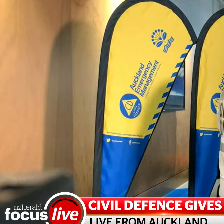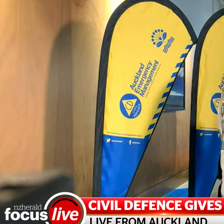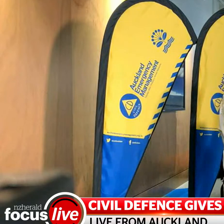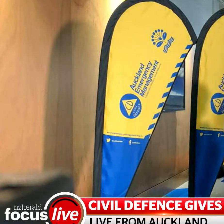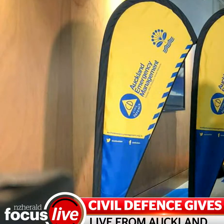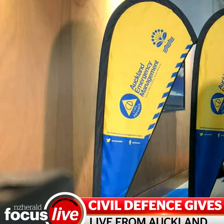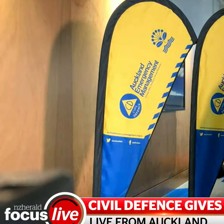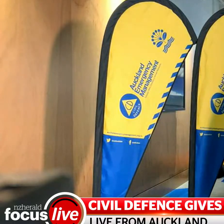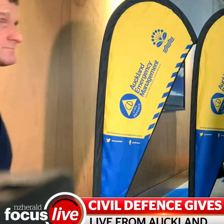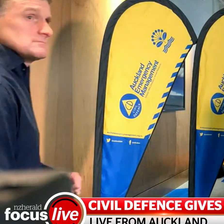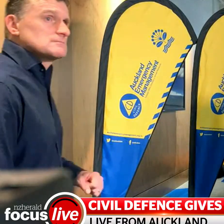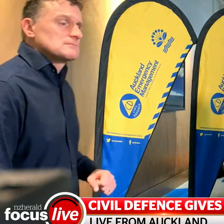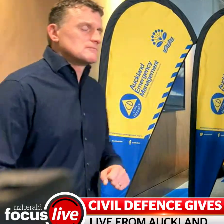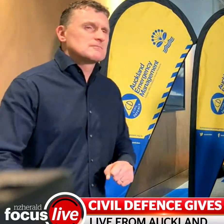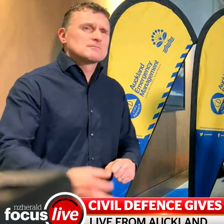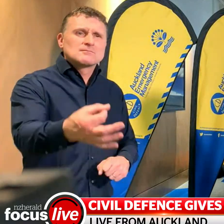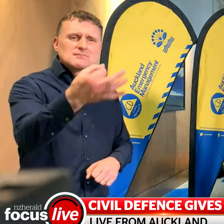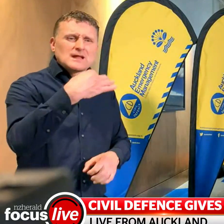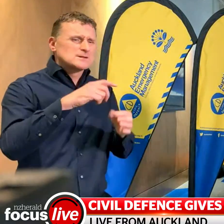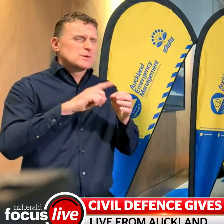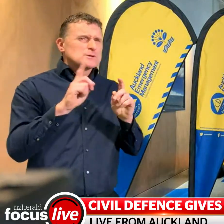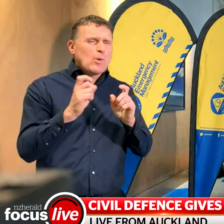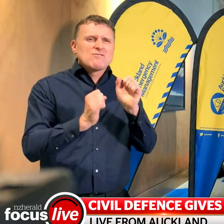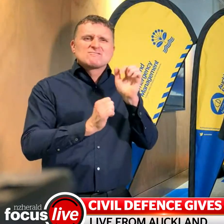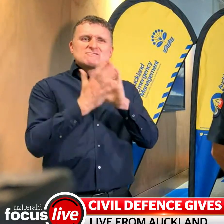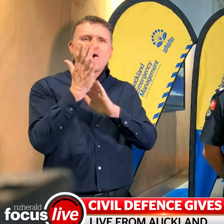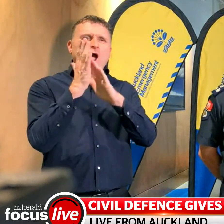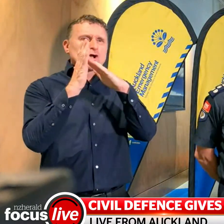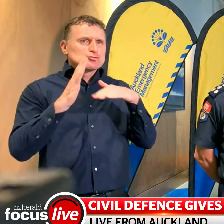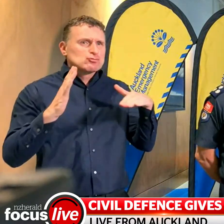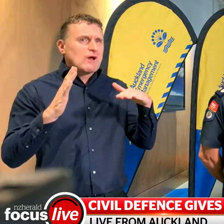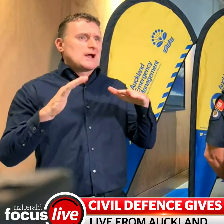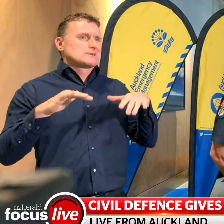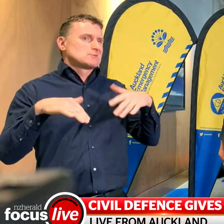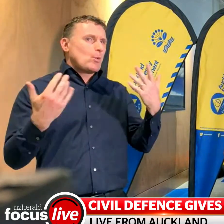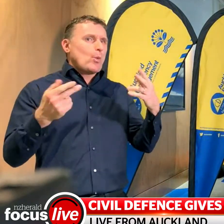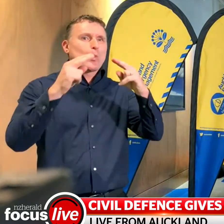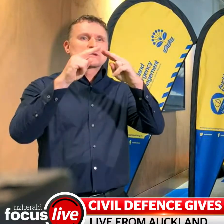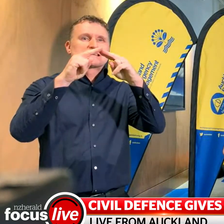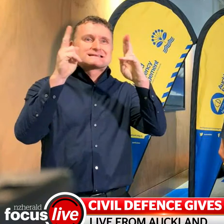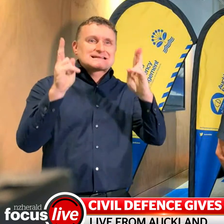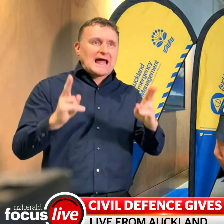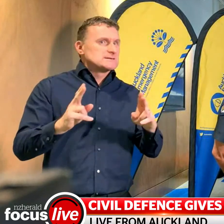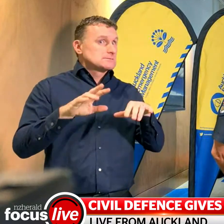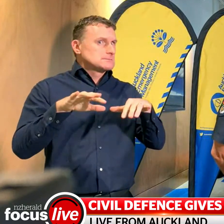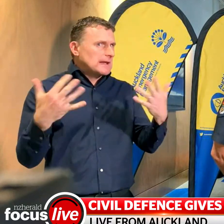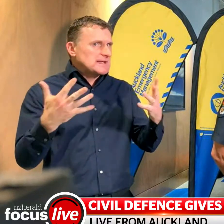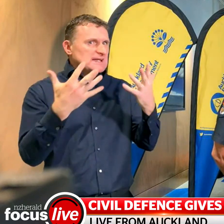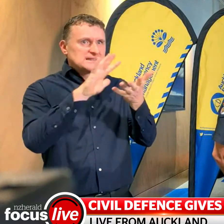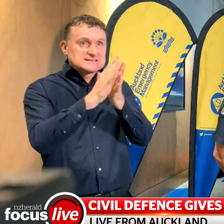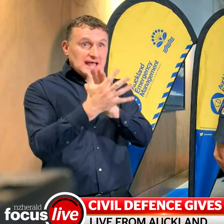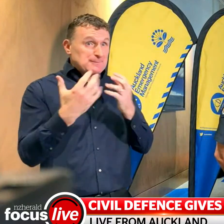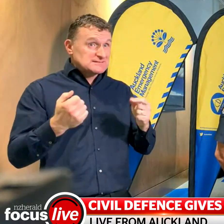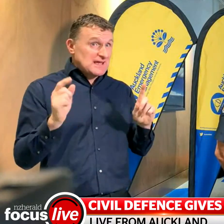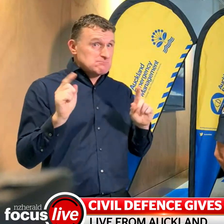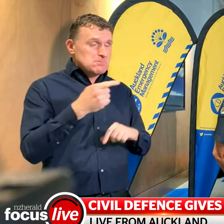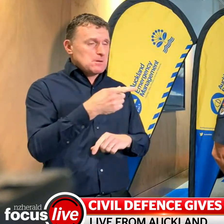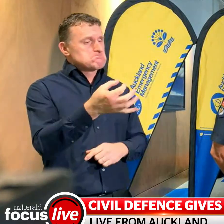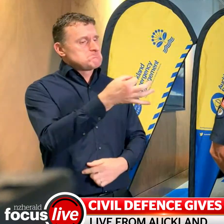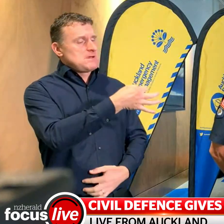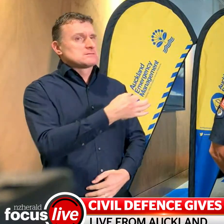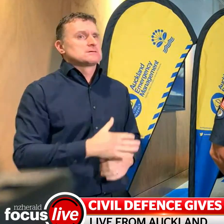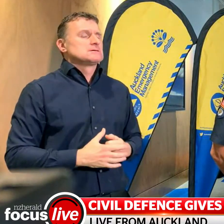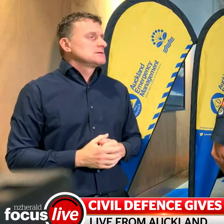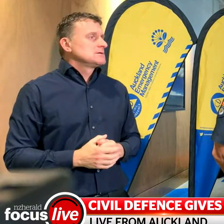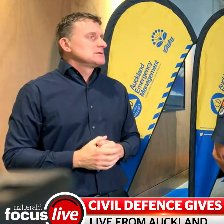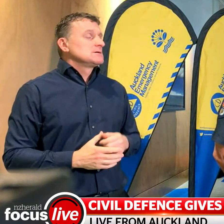to any fire trucks, stations? How's the people doing? We were very focused,